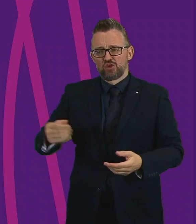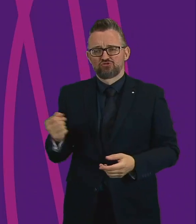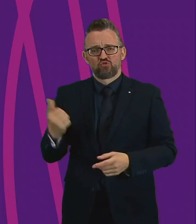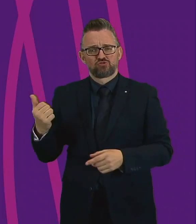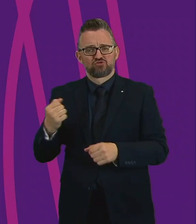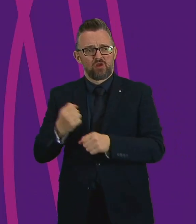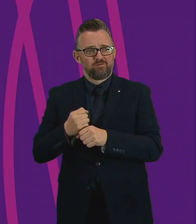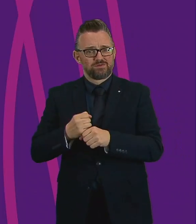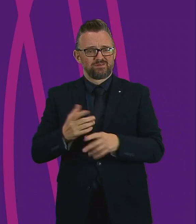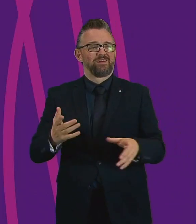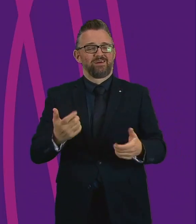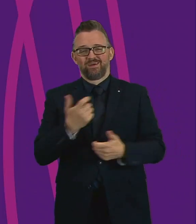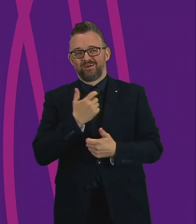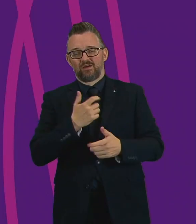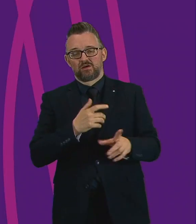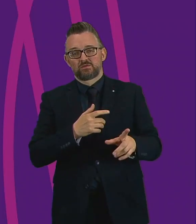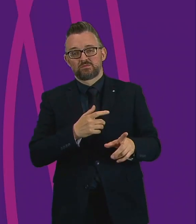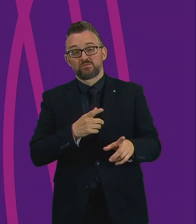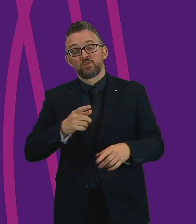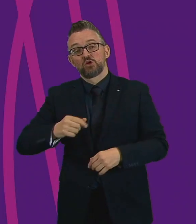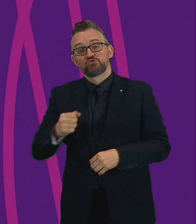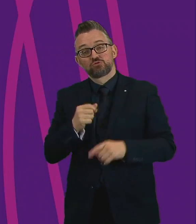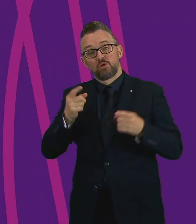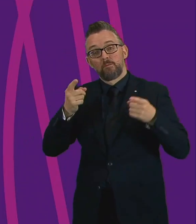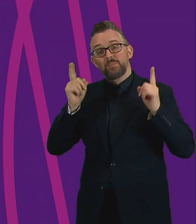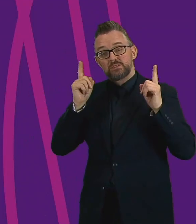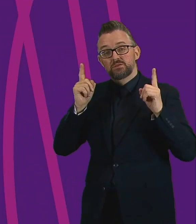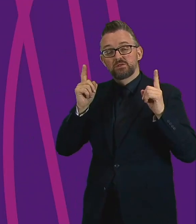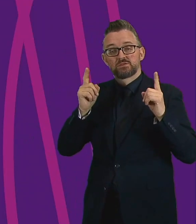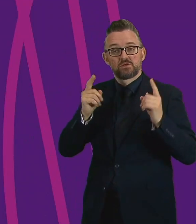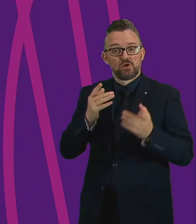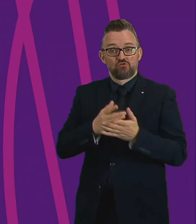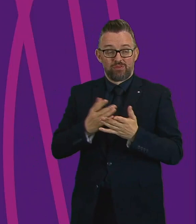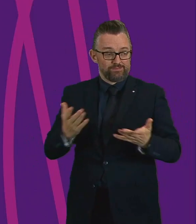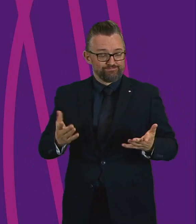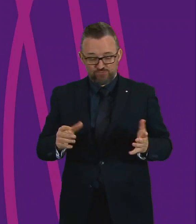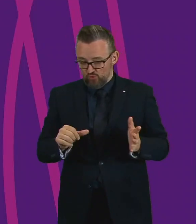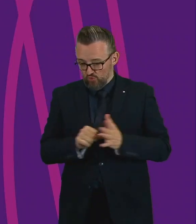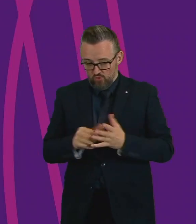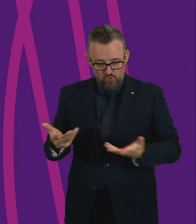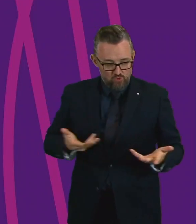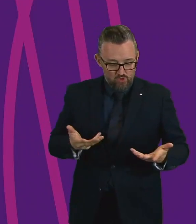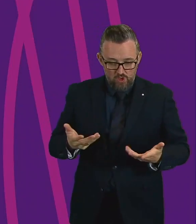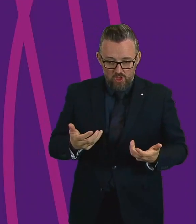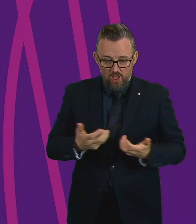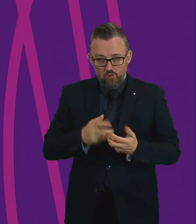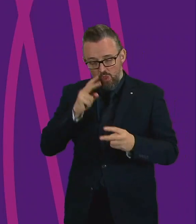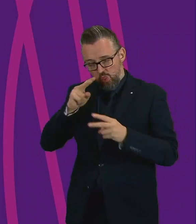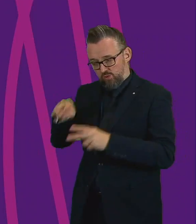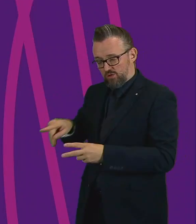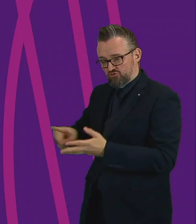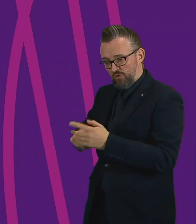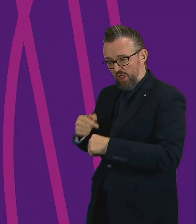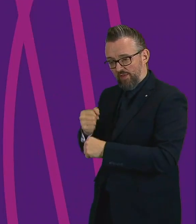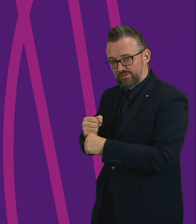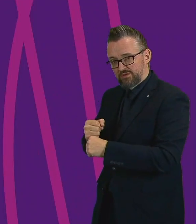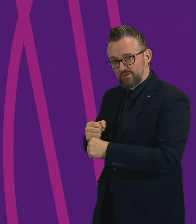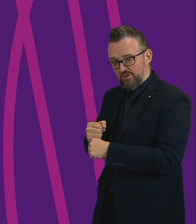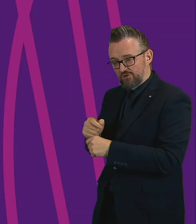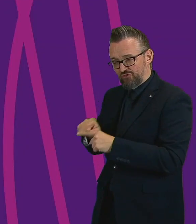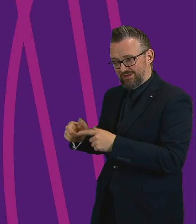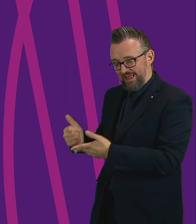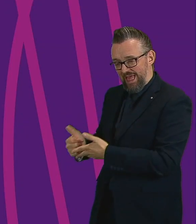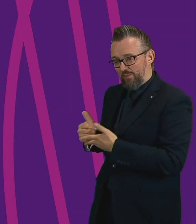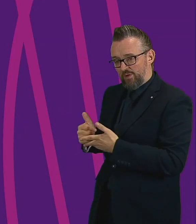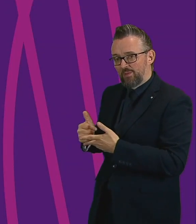in this place. Scottish ministers are therefore in the unenviable position of looking to a capricious UK Government to help weather the storm